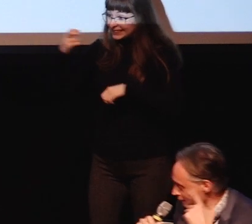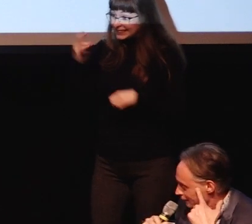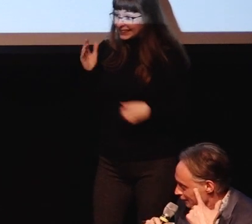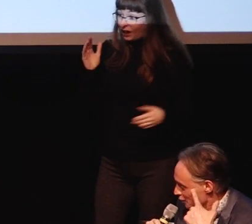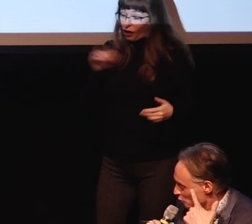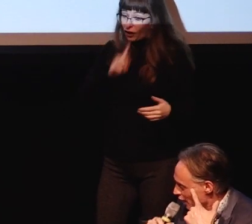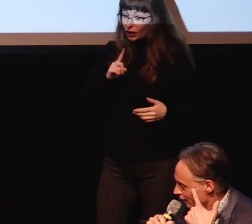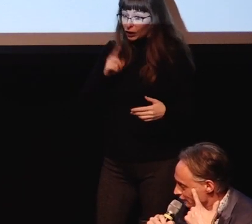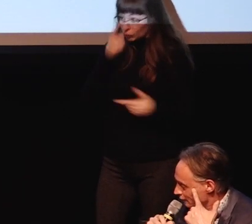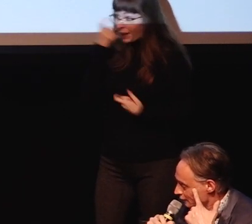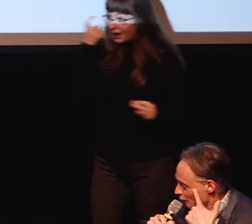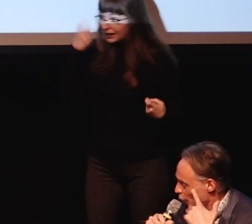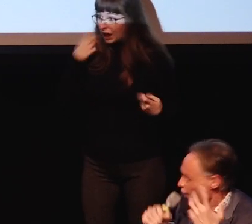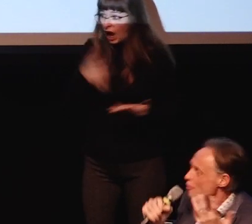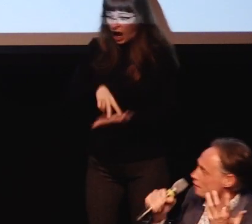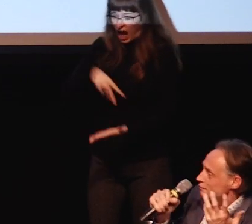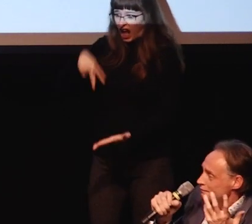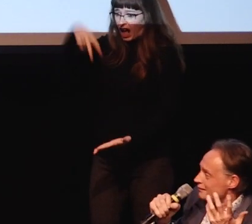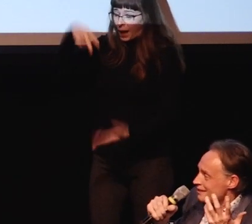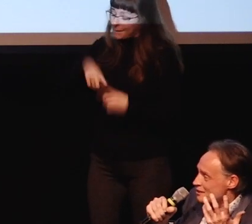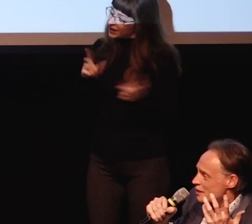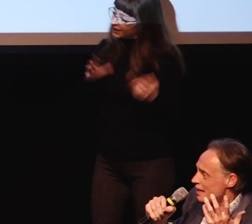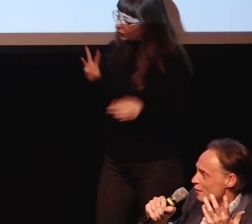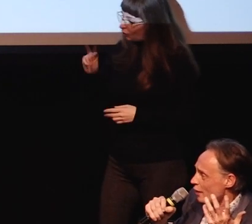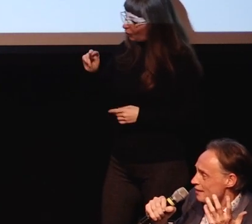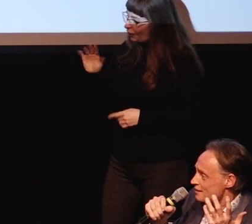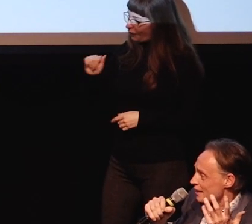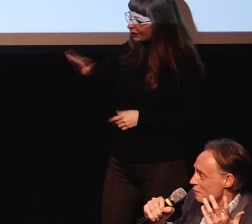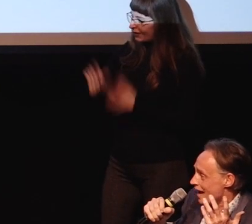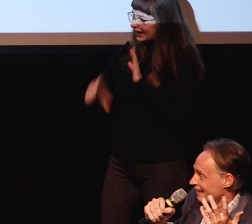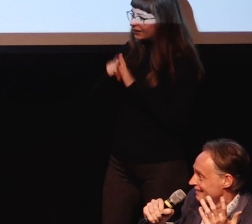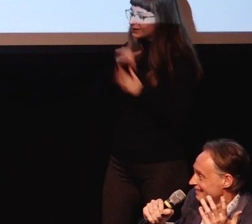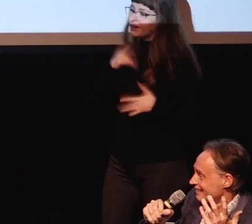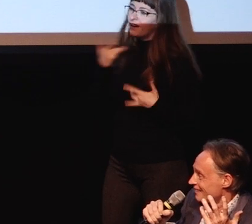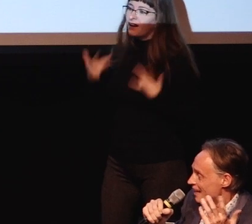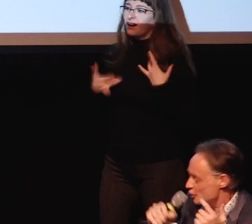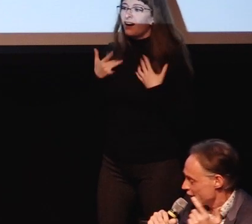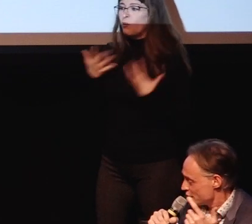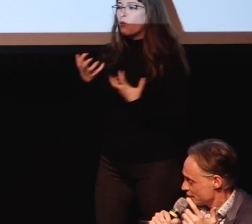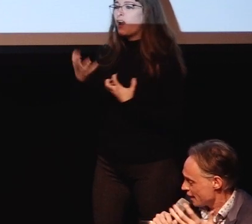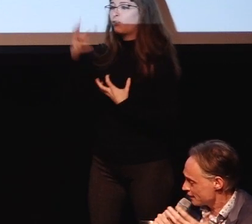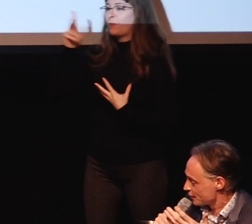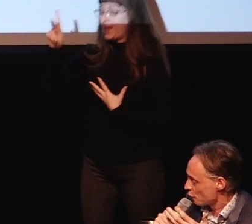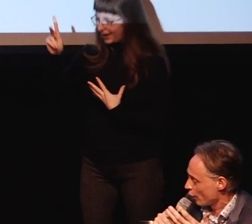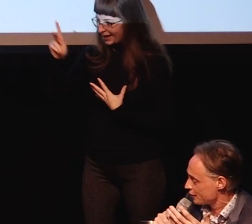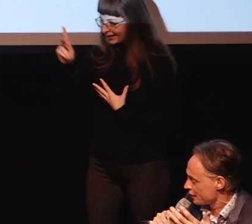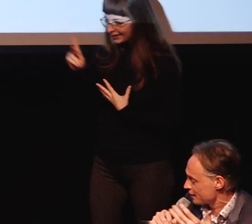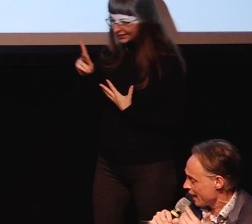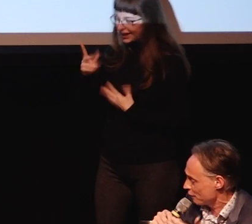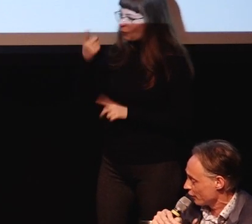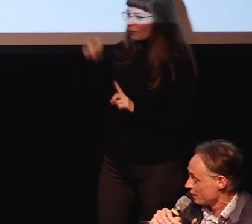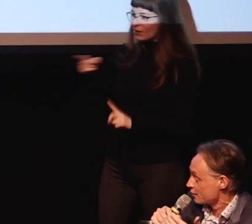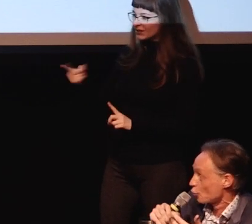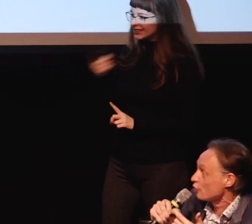right? But Winona, she can't wait to get back, right? She says at some point she